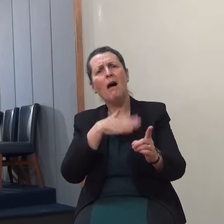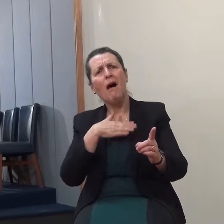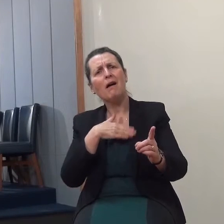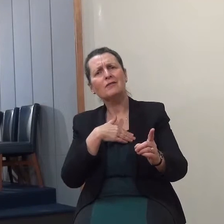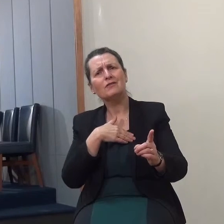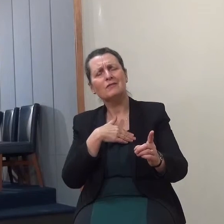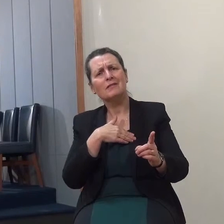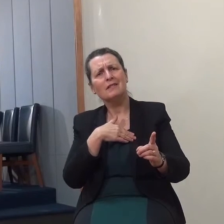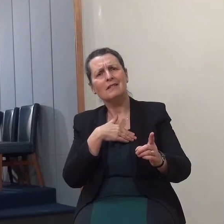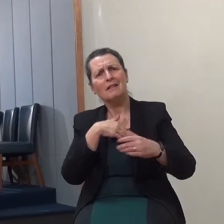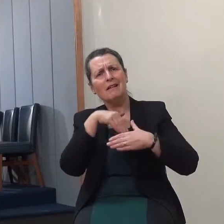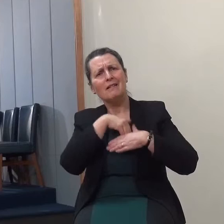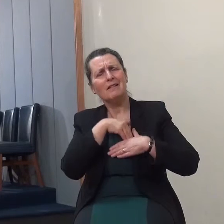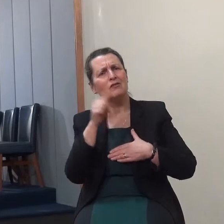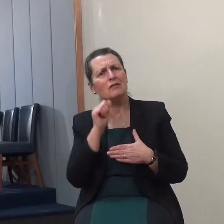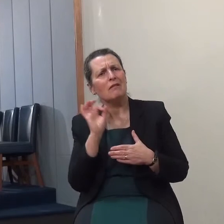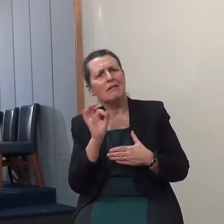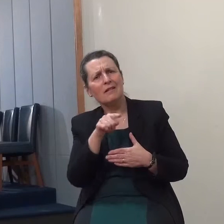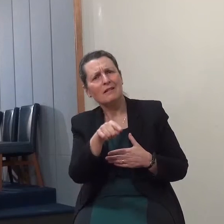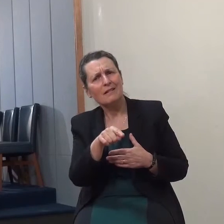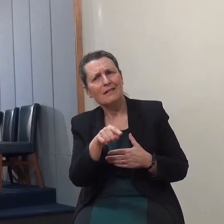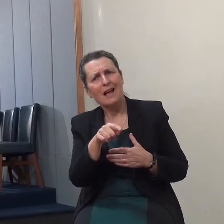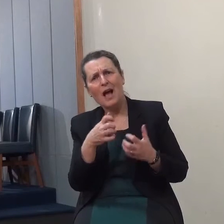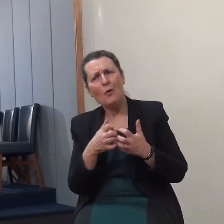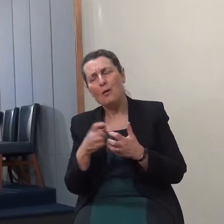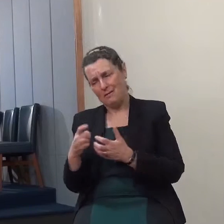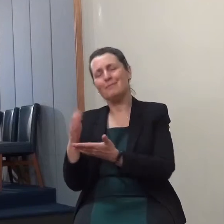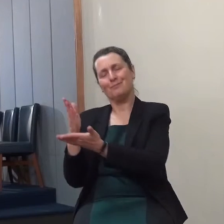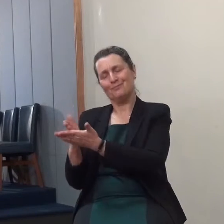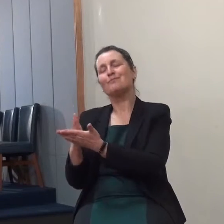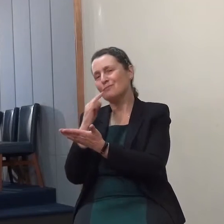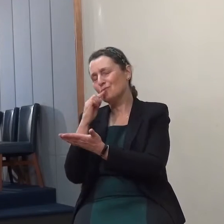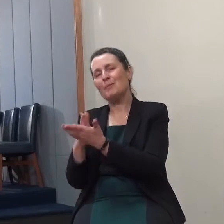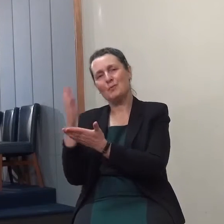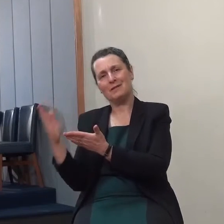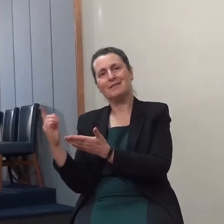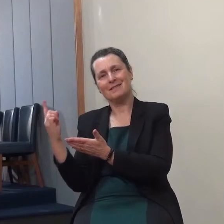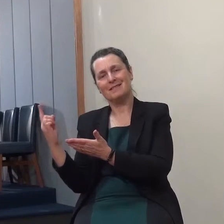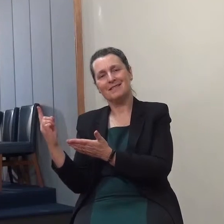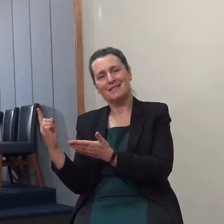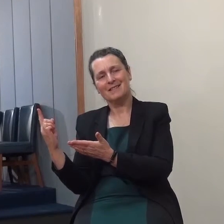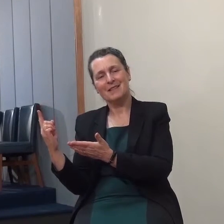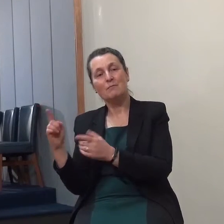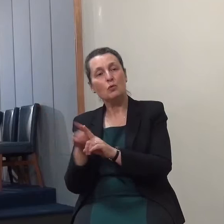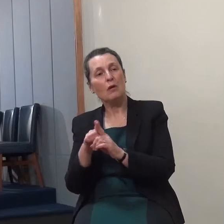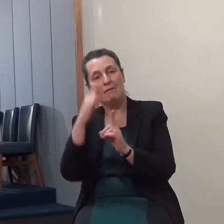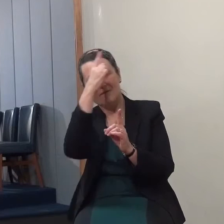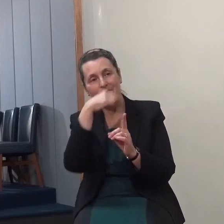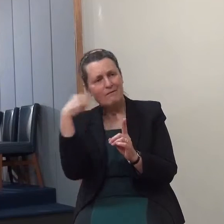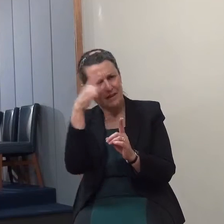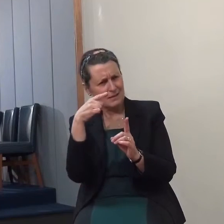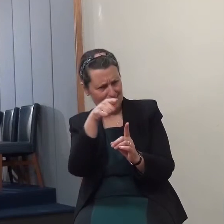things. Nathanael comes to him, just written on his face, that he's an earnest, studious Jew looking